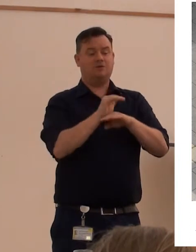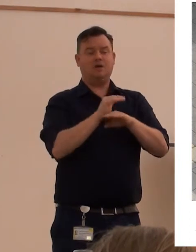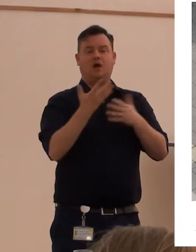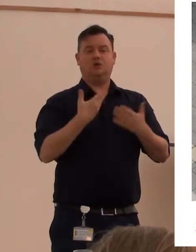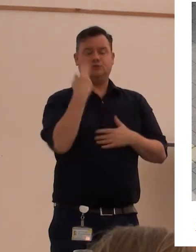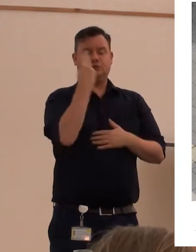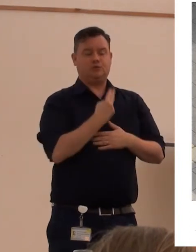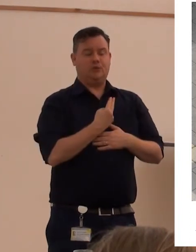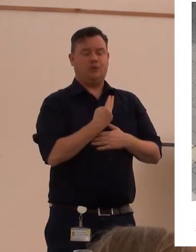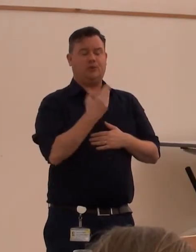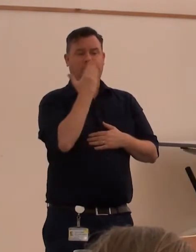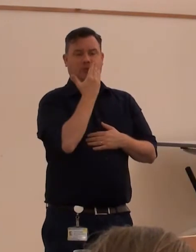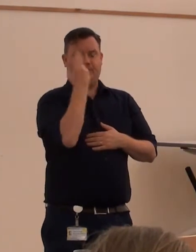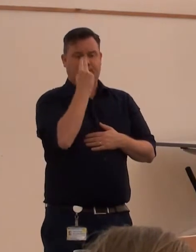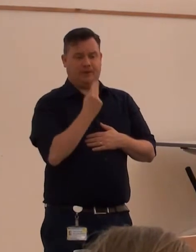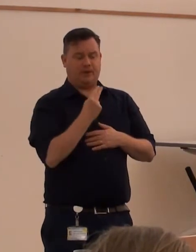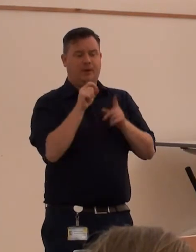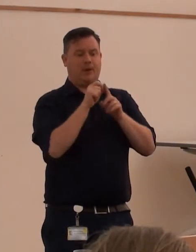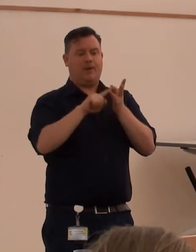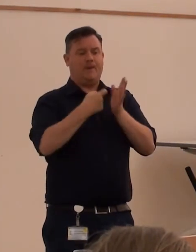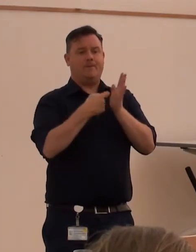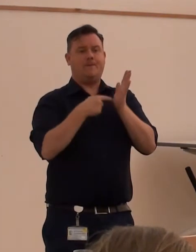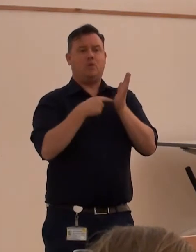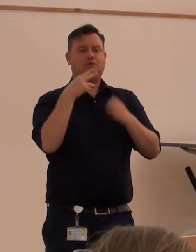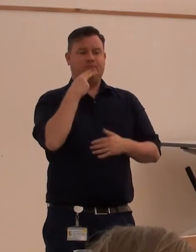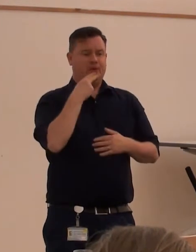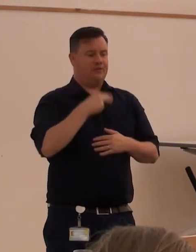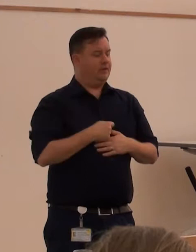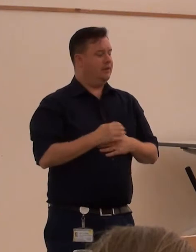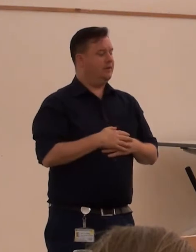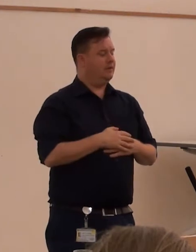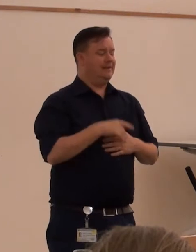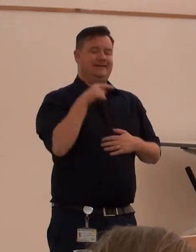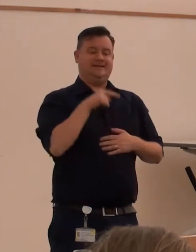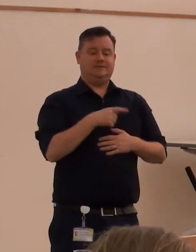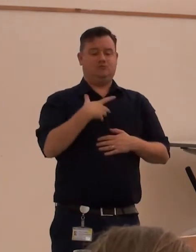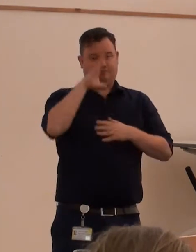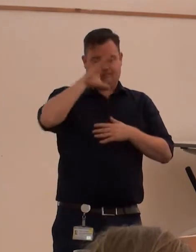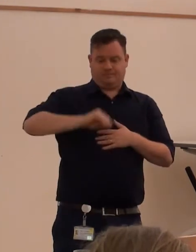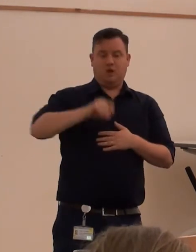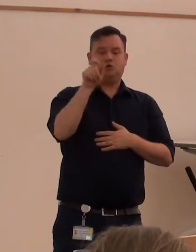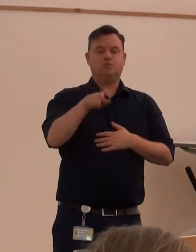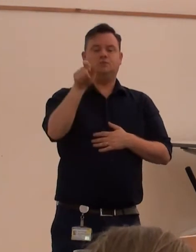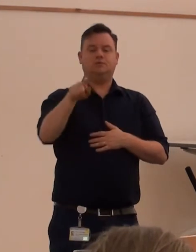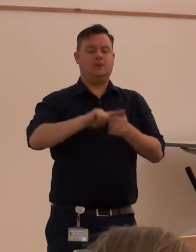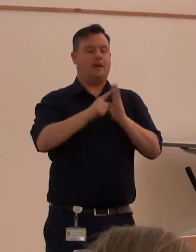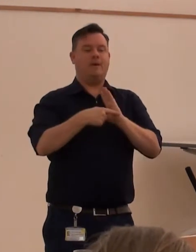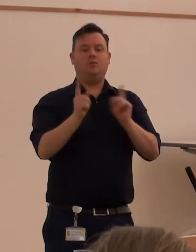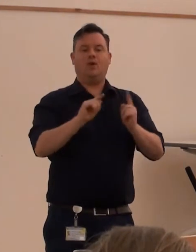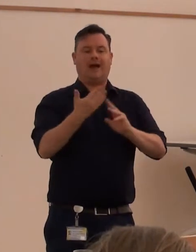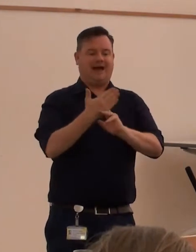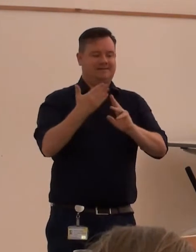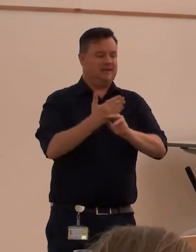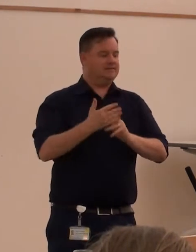at Portsmouth, and it's a reminder to architecture students about access. And it's about not